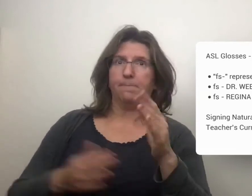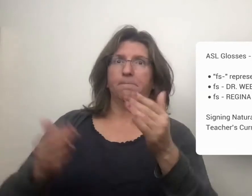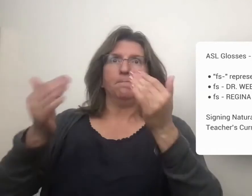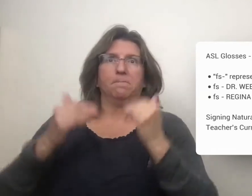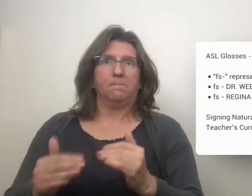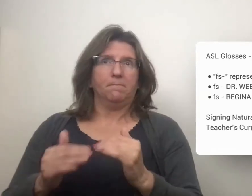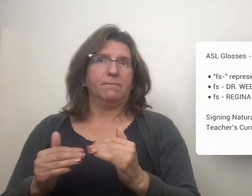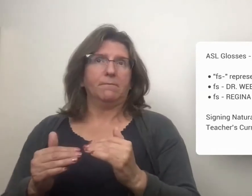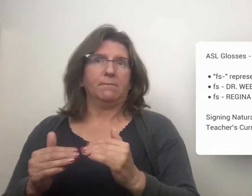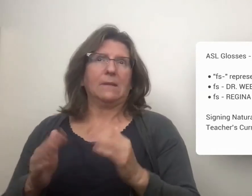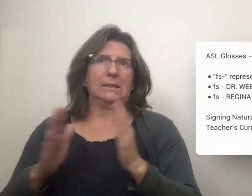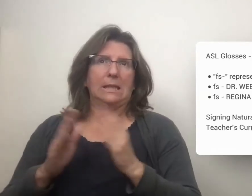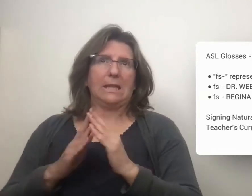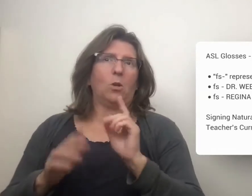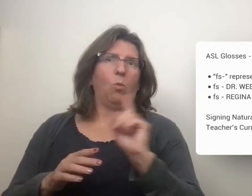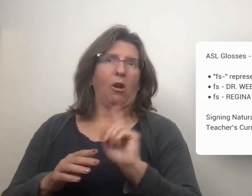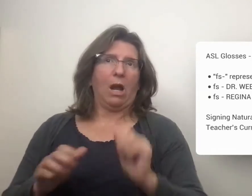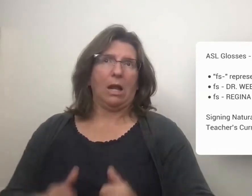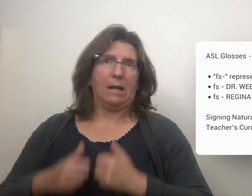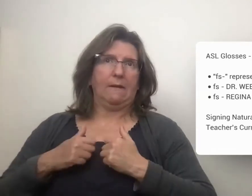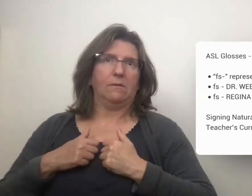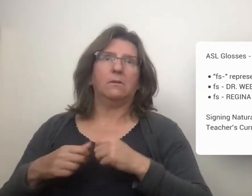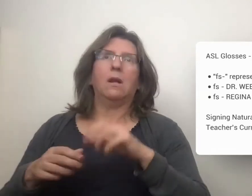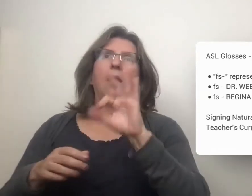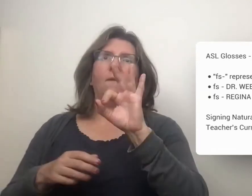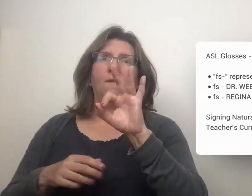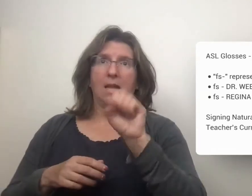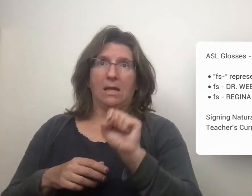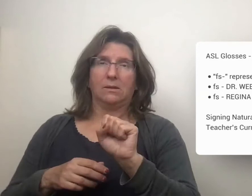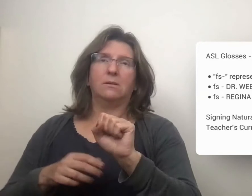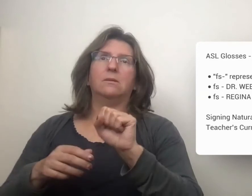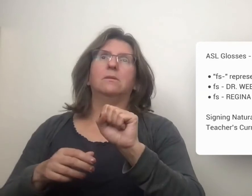Fingerspelling Regina, where I live.